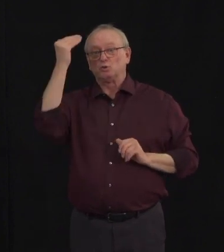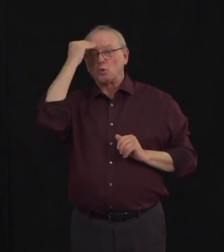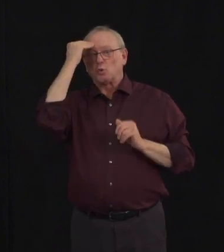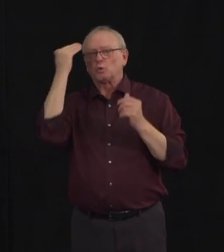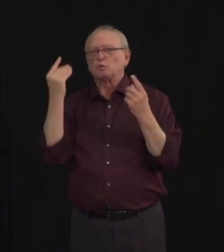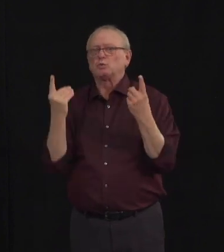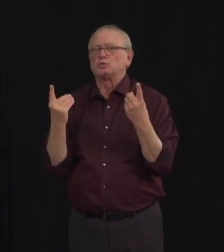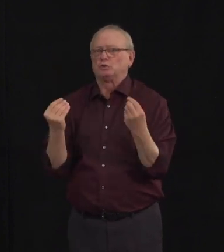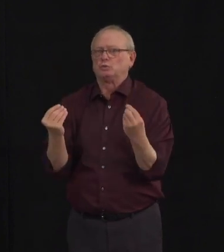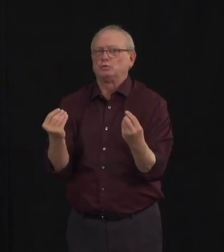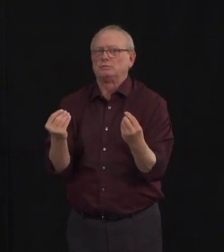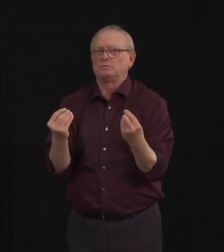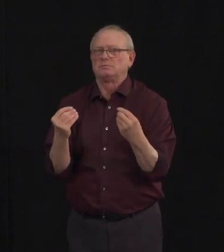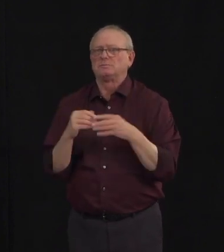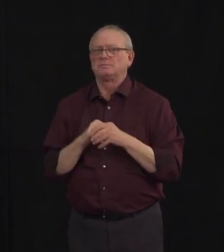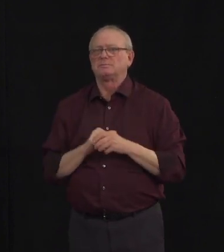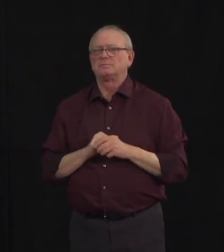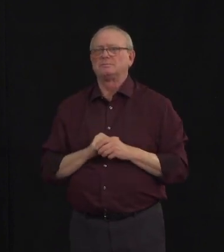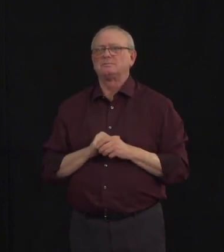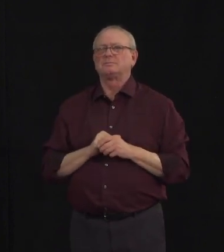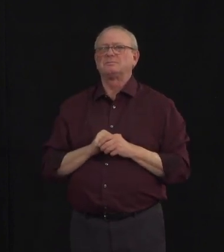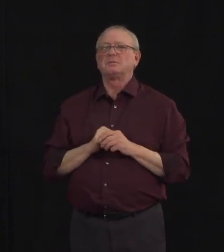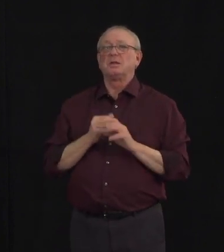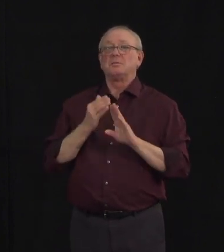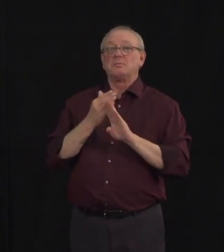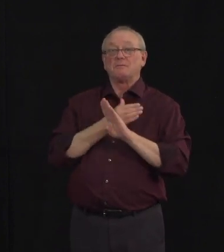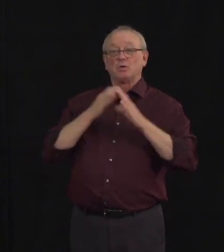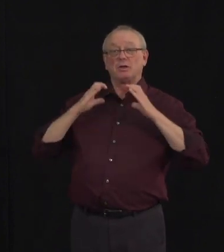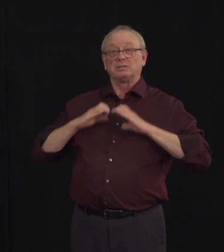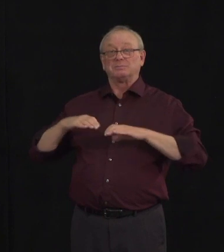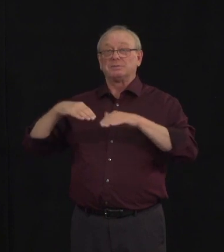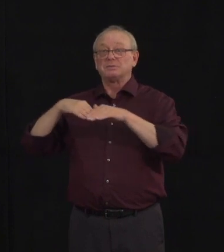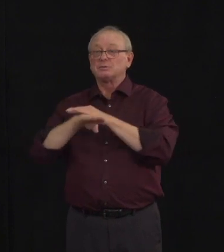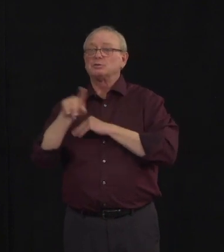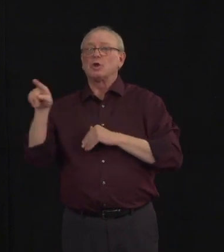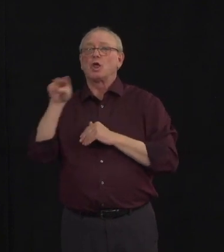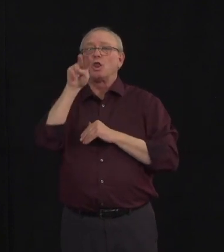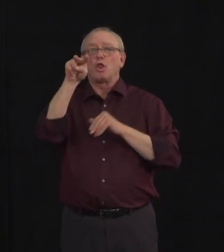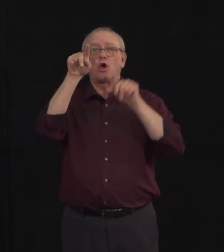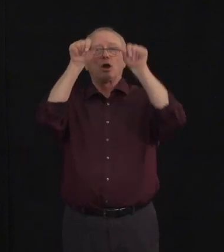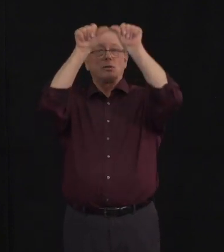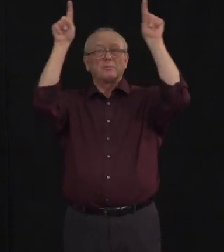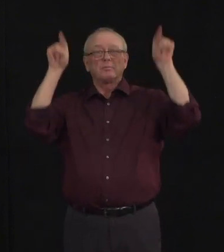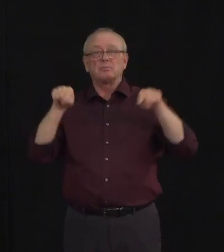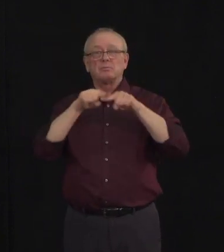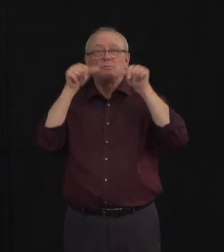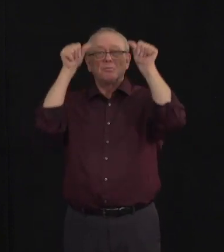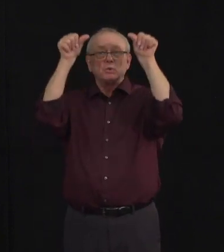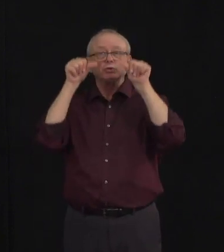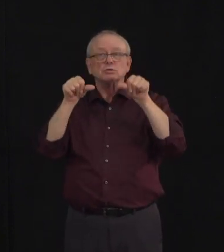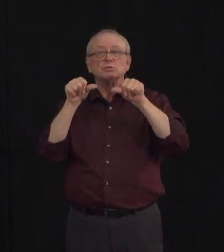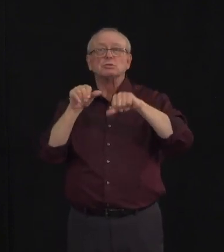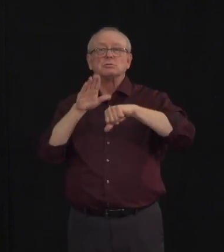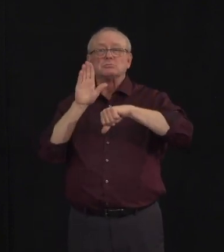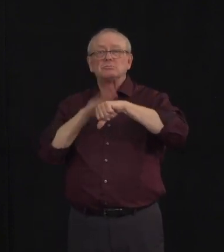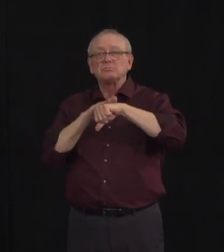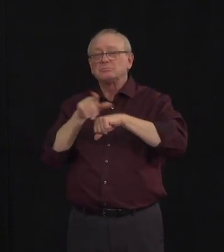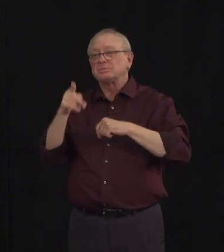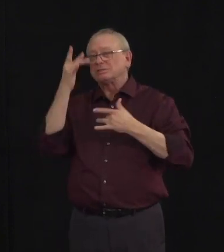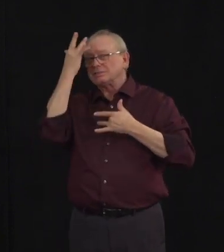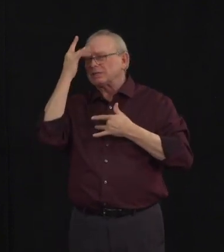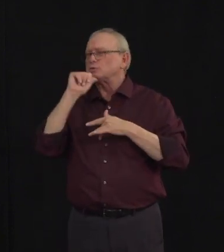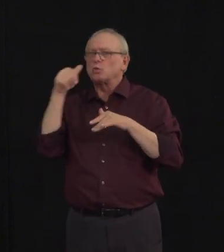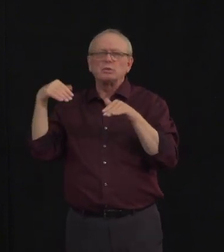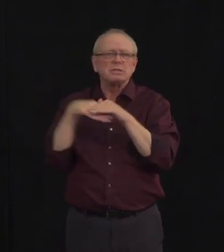look different in each context. So you'd ask specifically about retail. And I think the things that a retail environment can